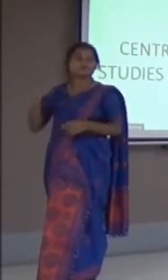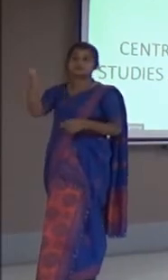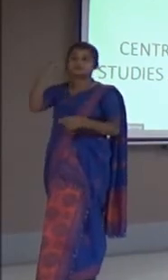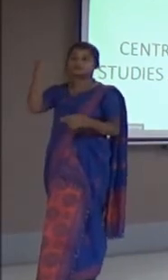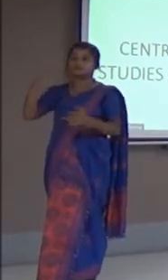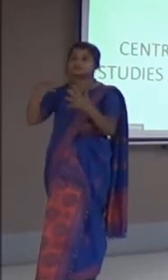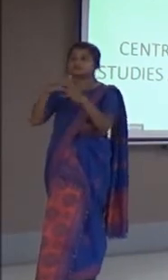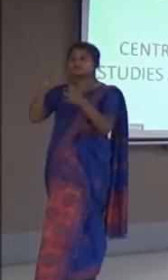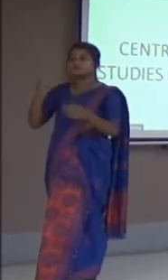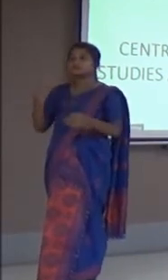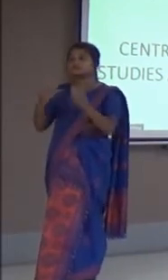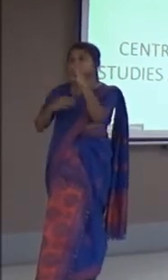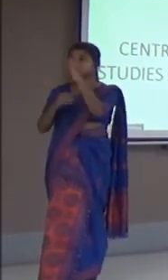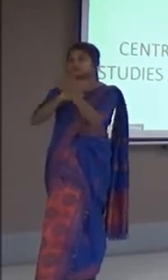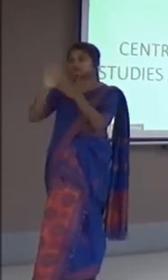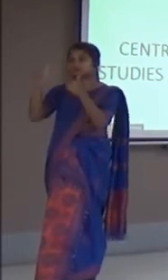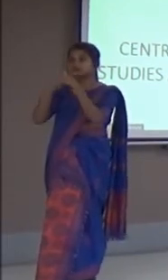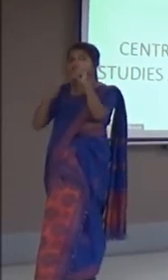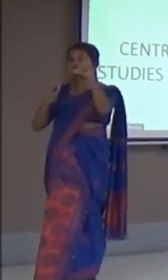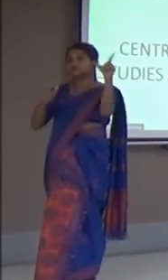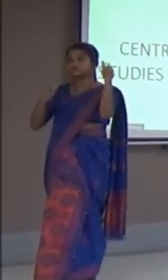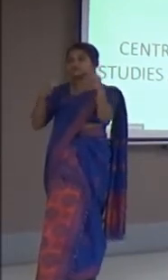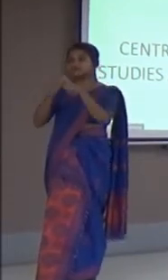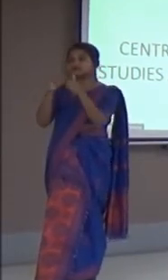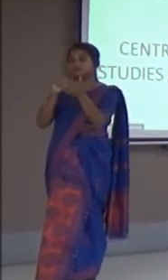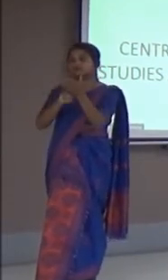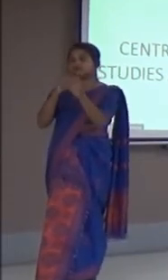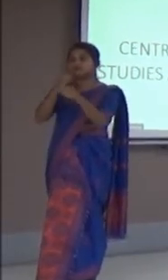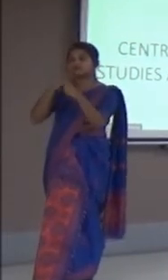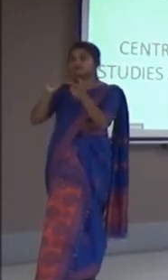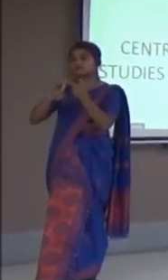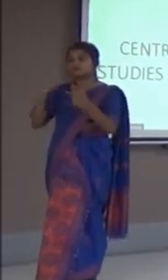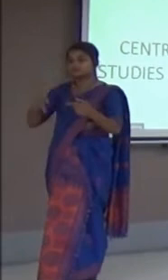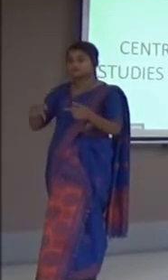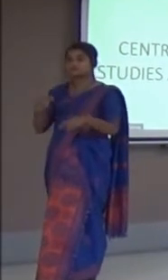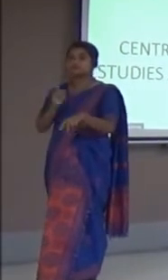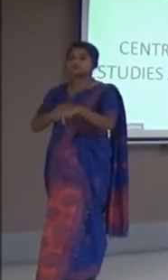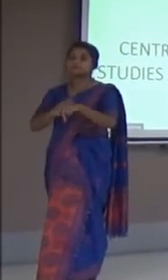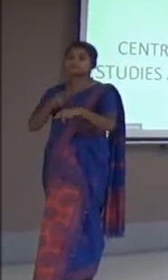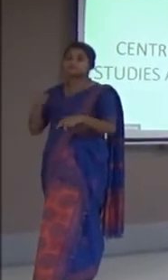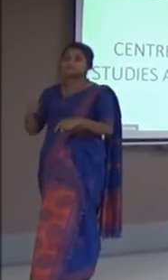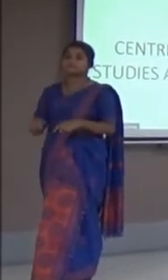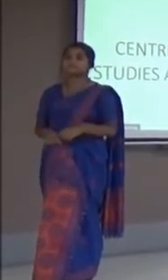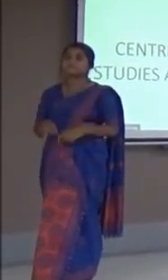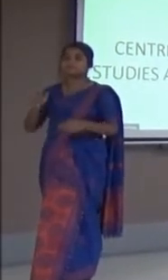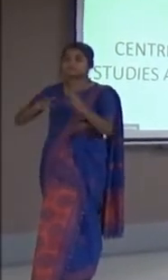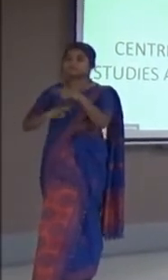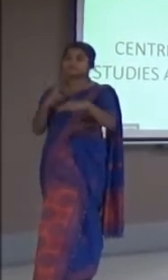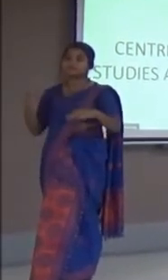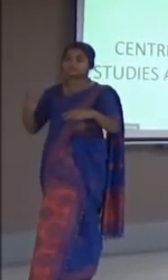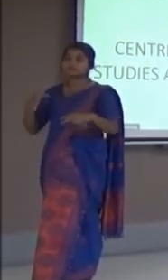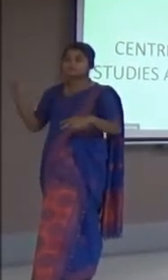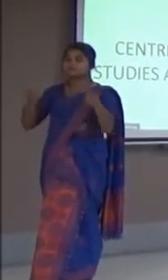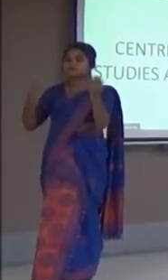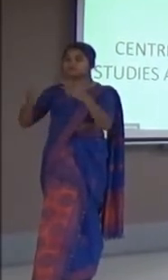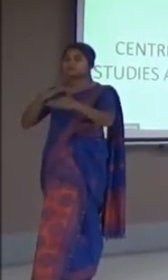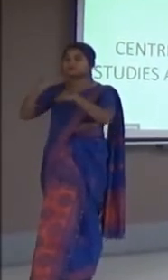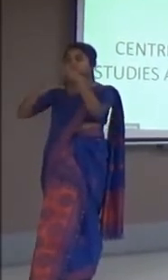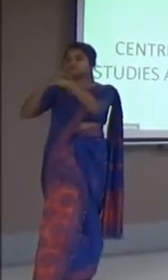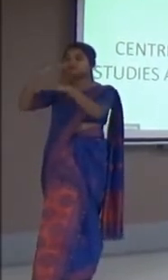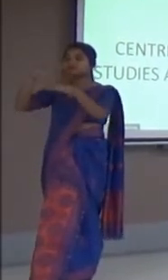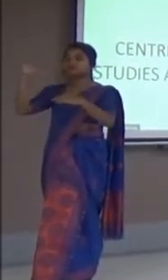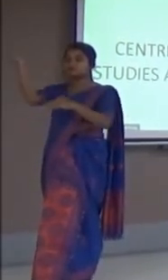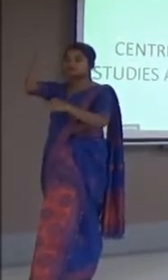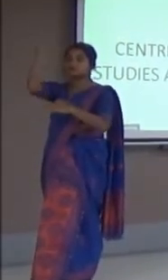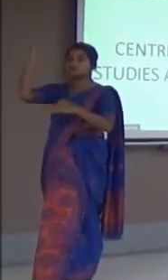It is challenging all the ethos established in the modern times. in tune with this new development that is obtaining